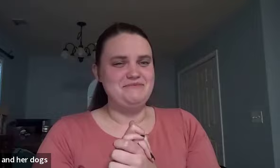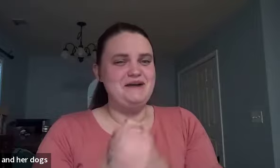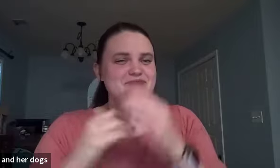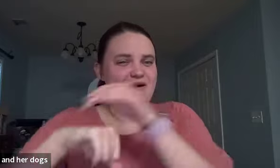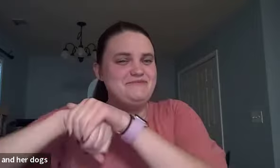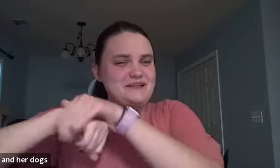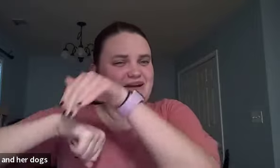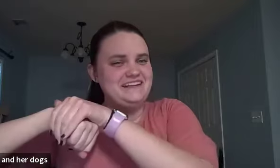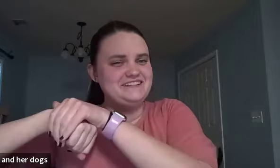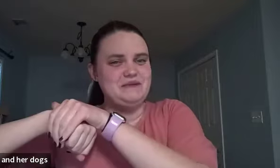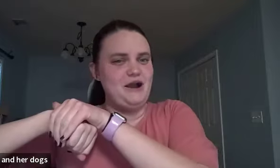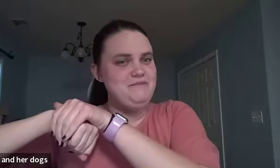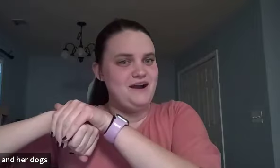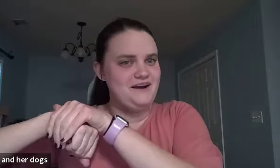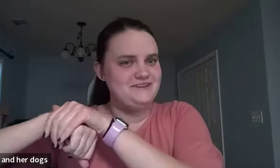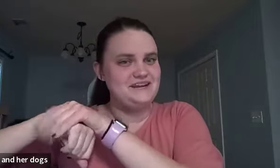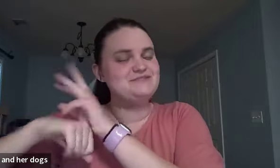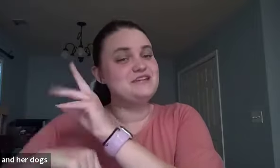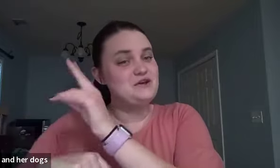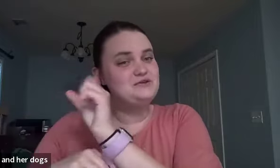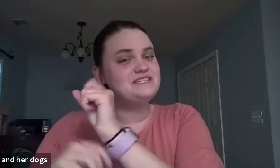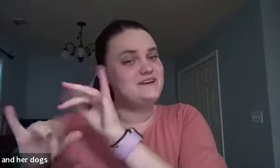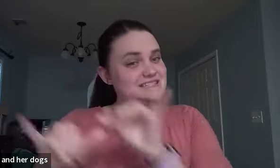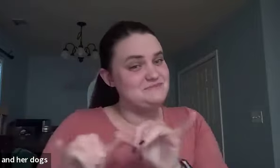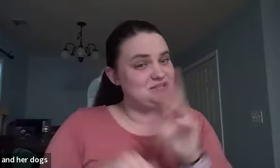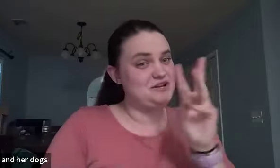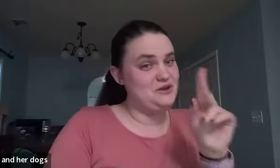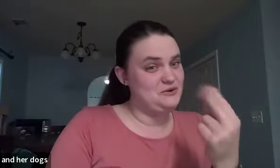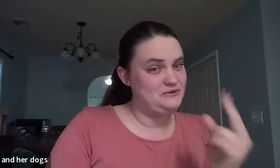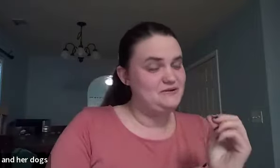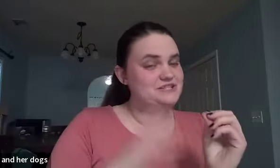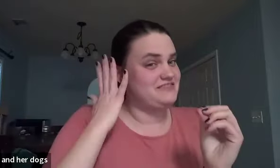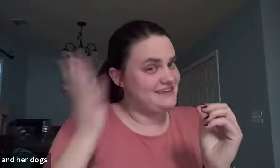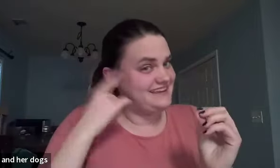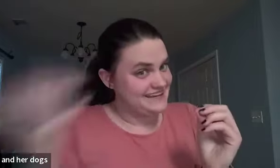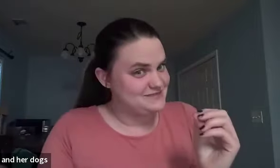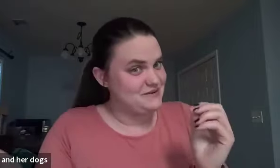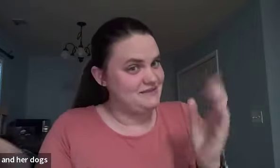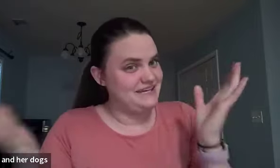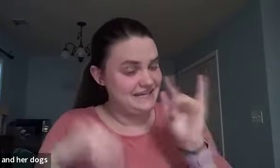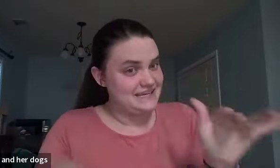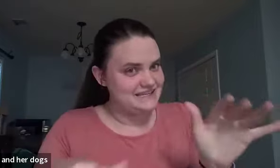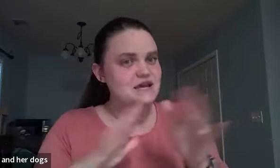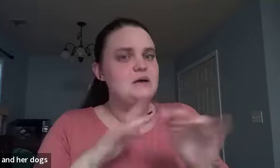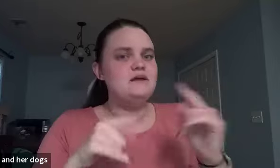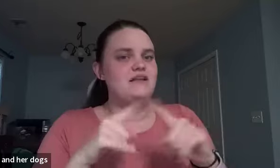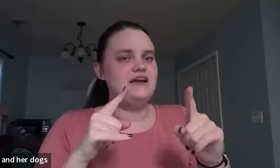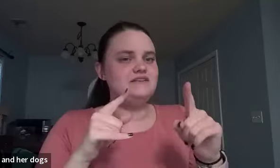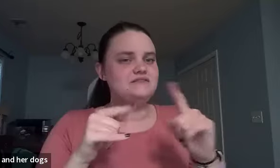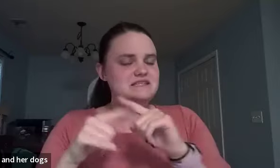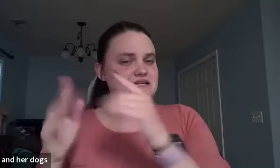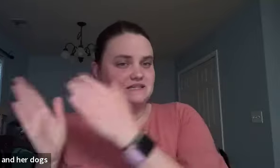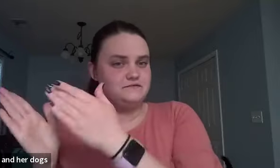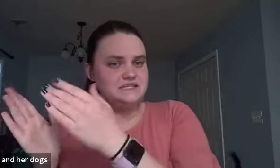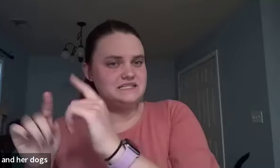I know I feel like my English. I'm like I'm not confident. I was gonna say whose is very similar to who, which I think it is. I mean it is, but like the slight